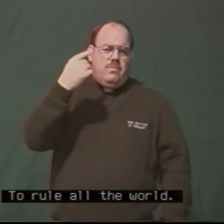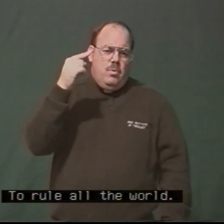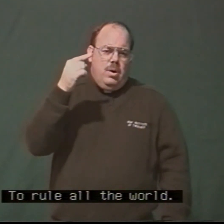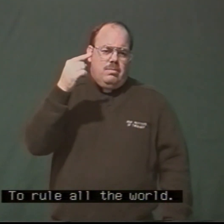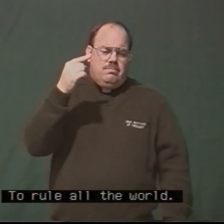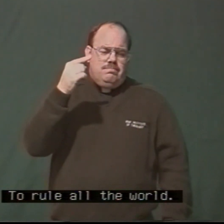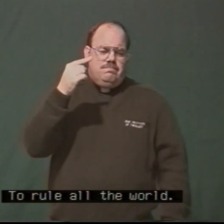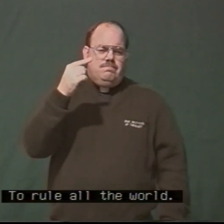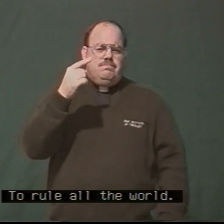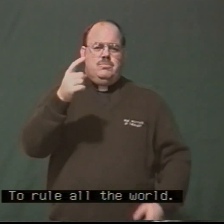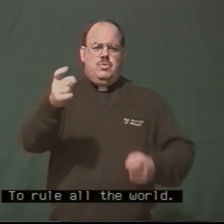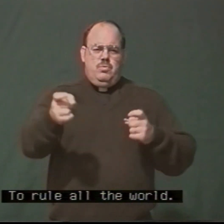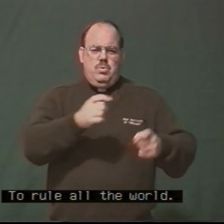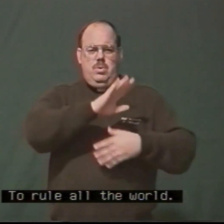To rule all the world.